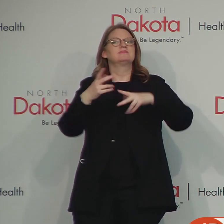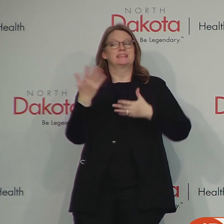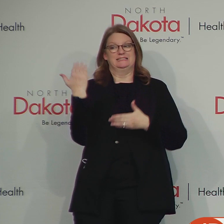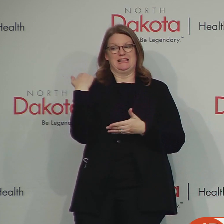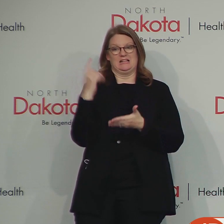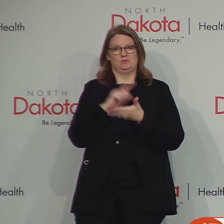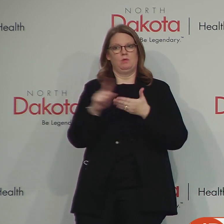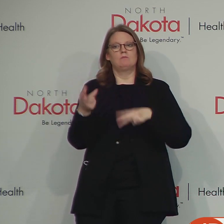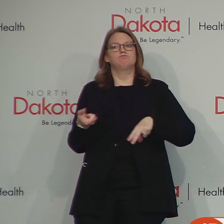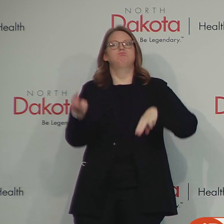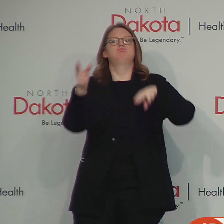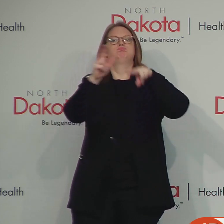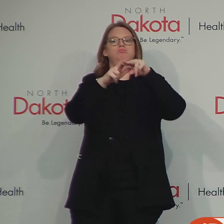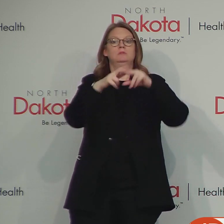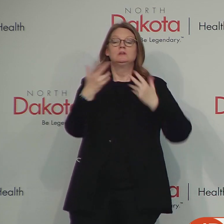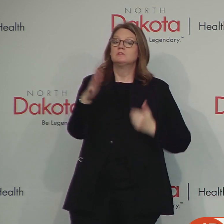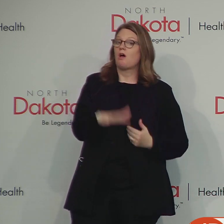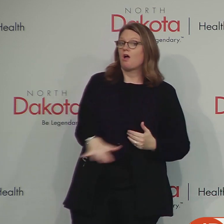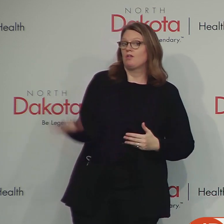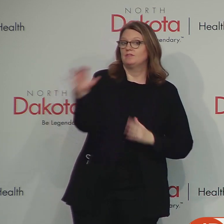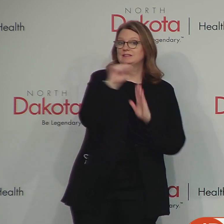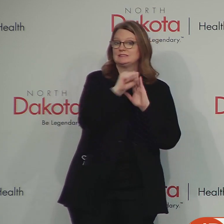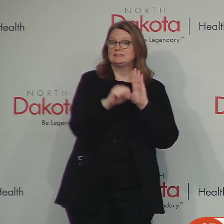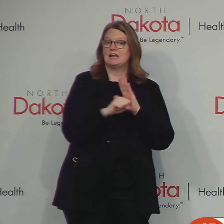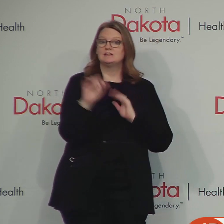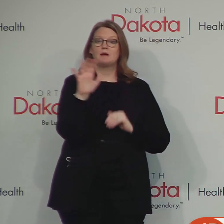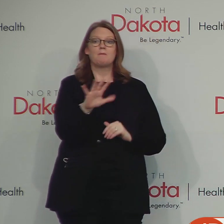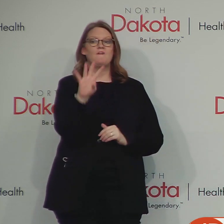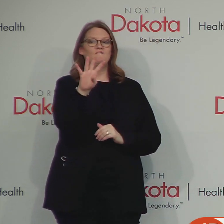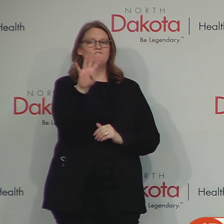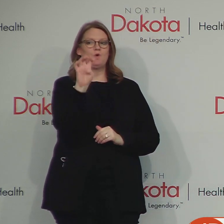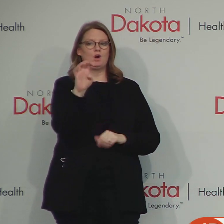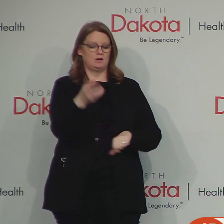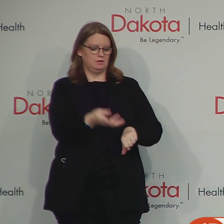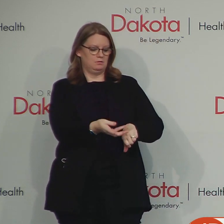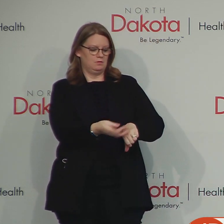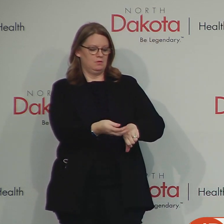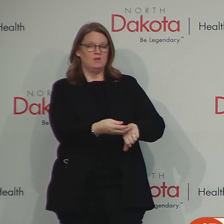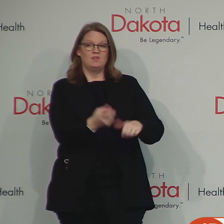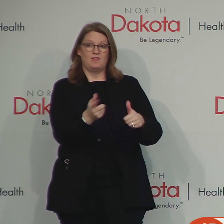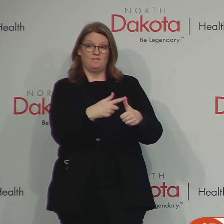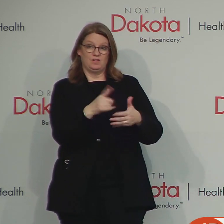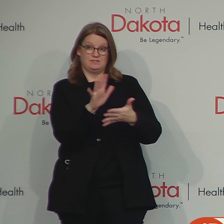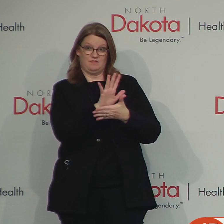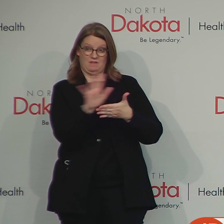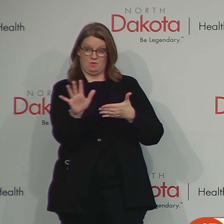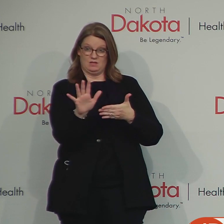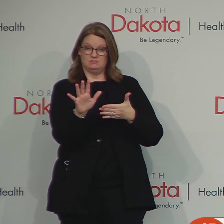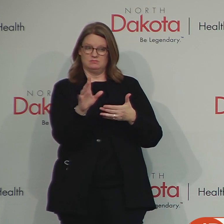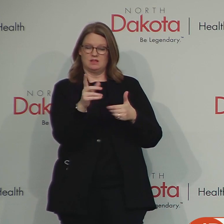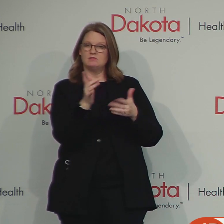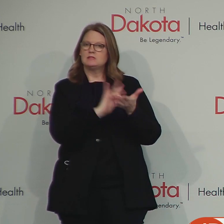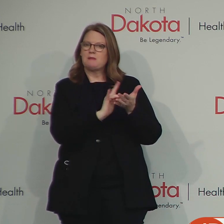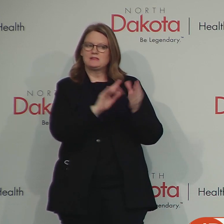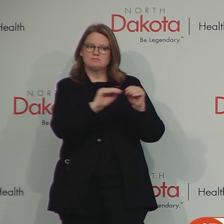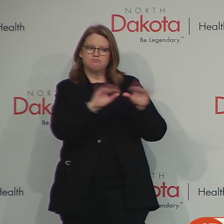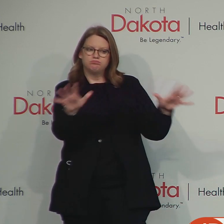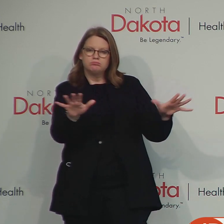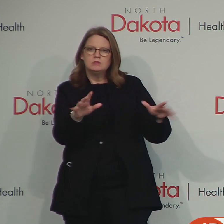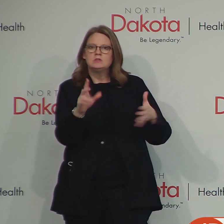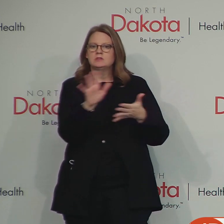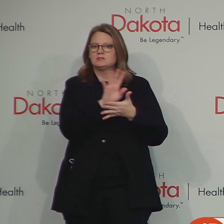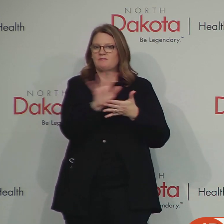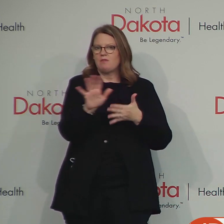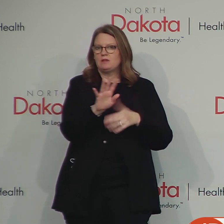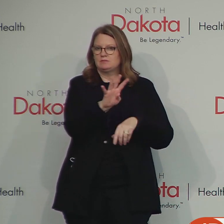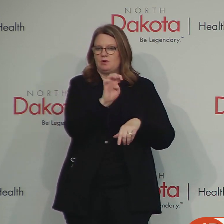week. Across the state, about 400 doses were administered over the first 5 weeks after these medications were released. In